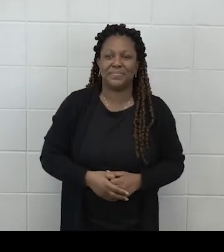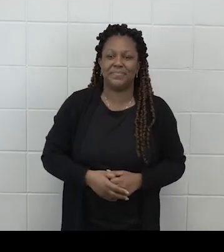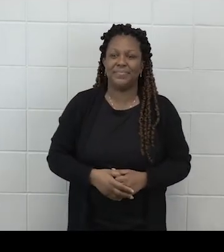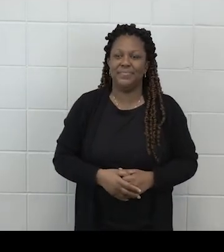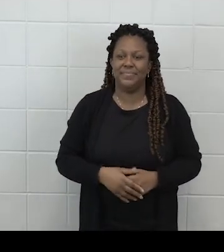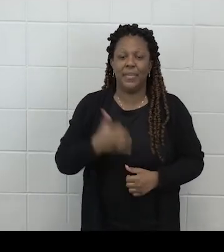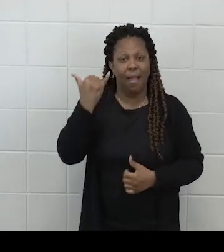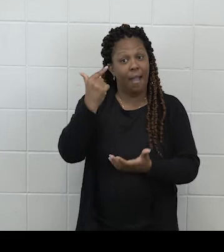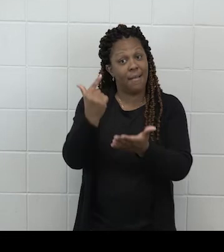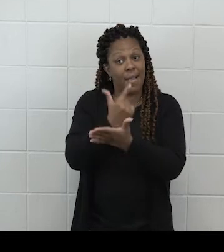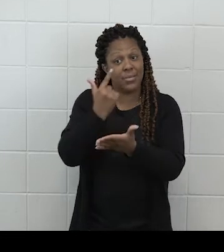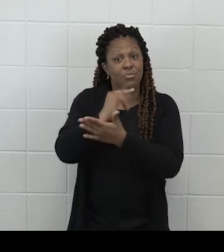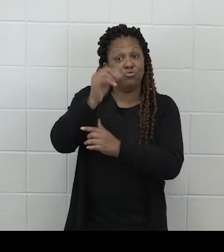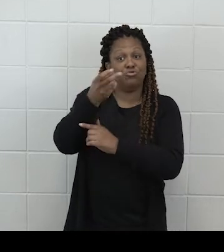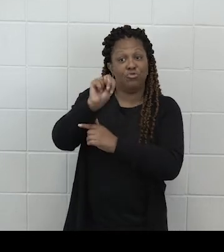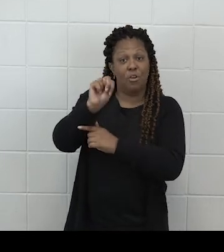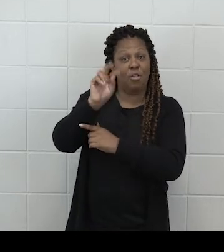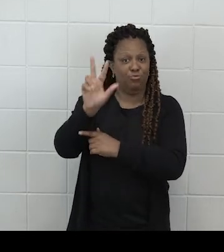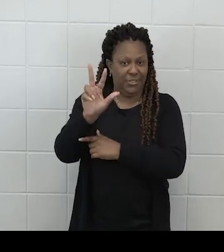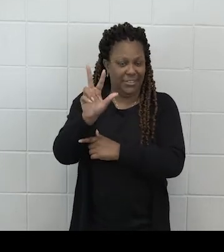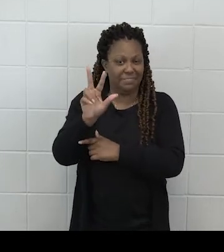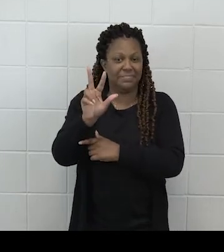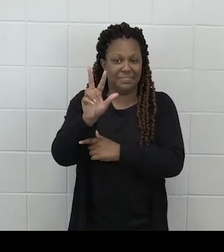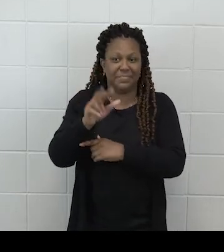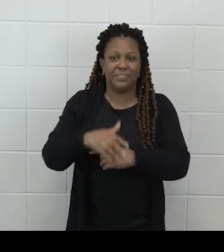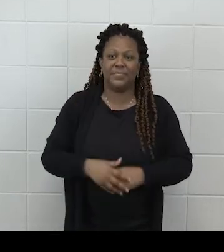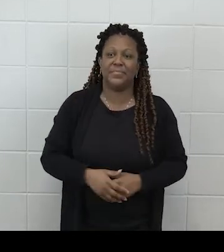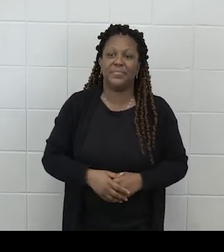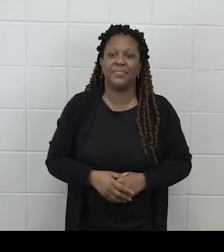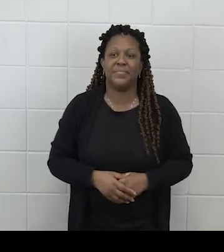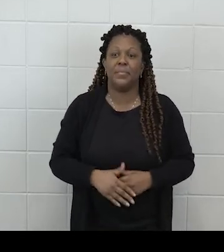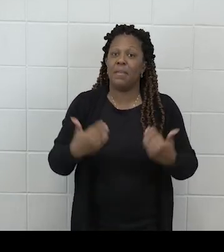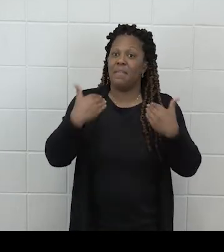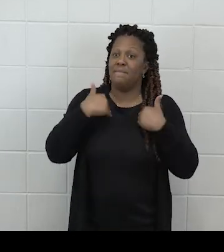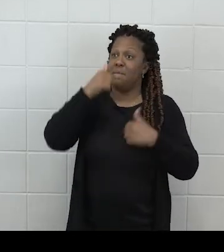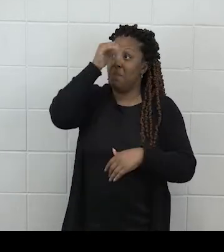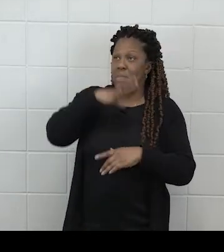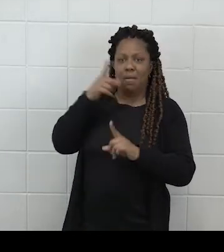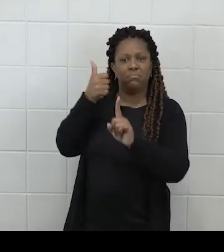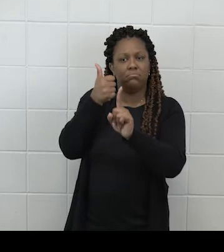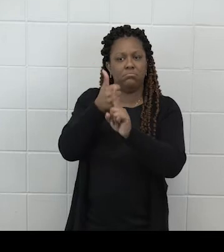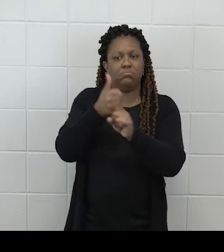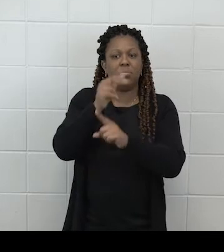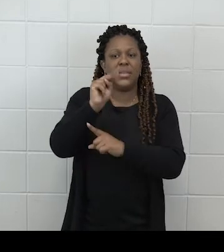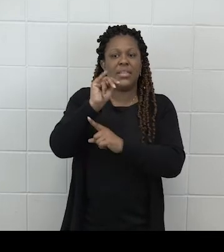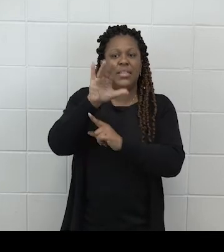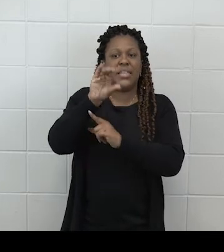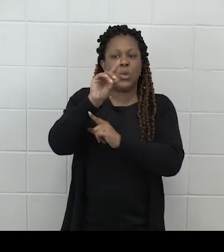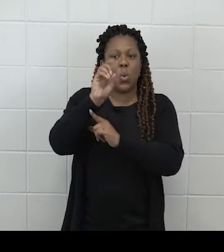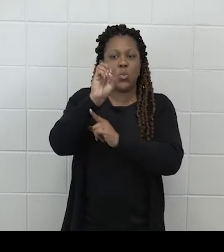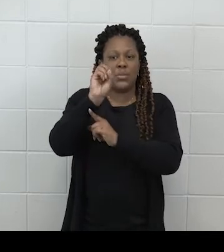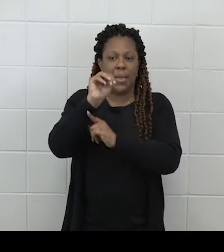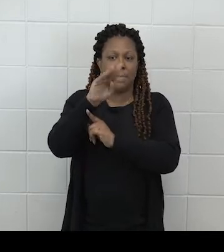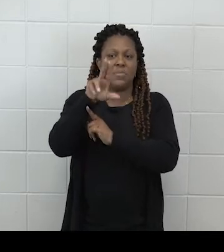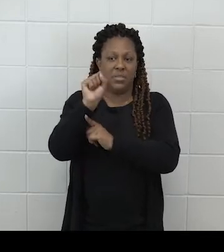The Gospel according to John, the third chapter. Now there was a Pharisee named Nicodemus, a leader of the